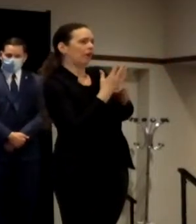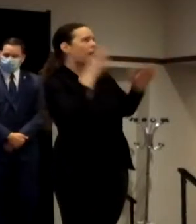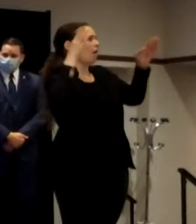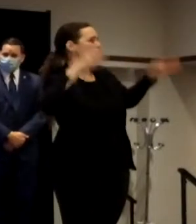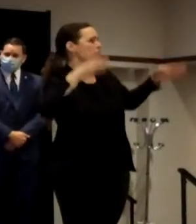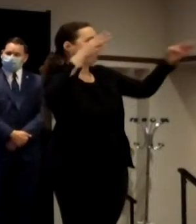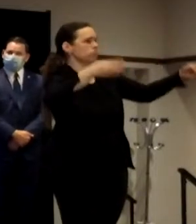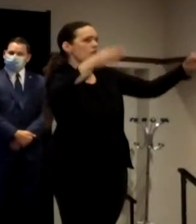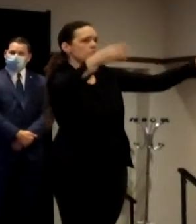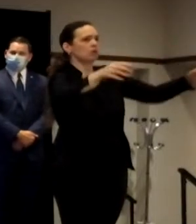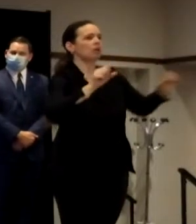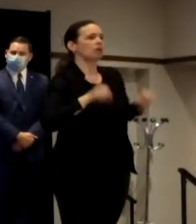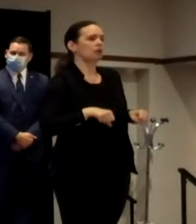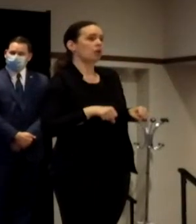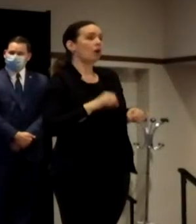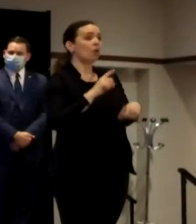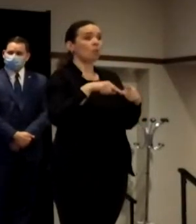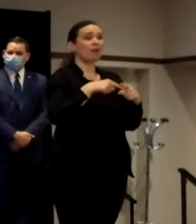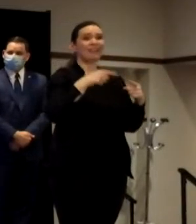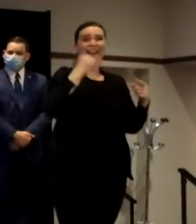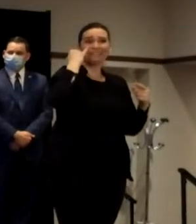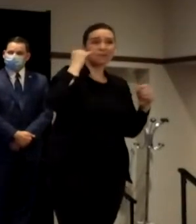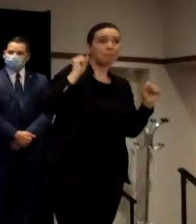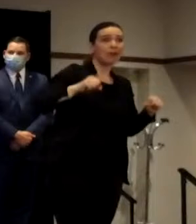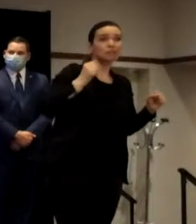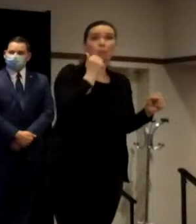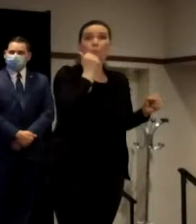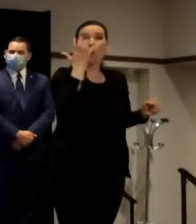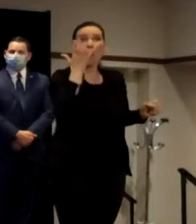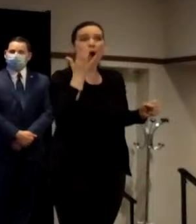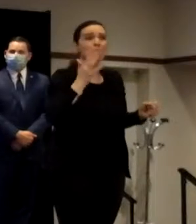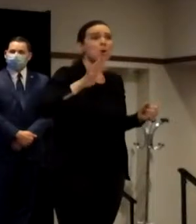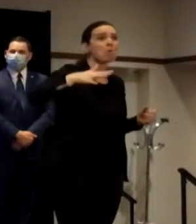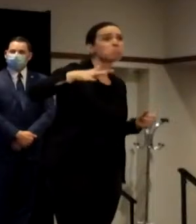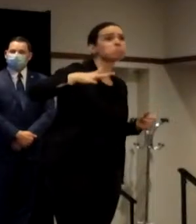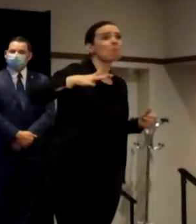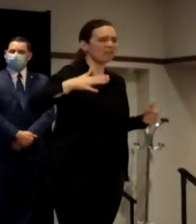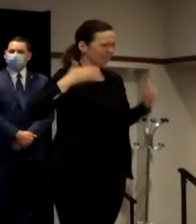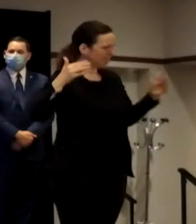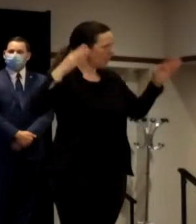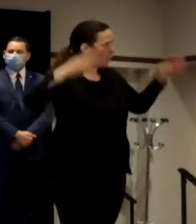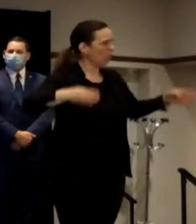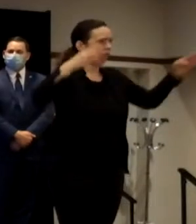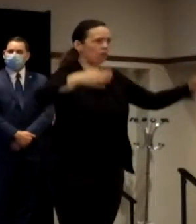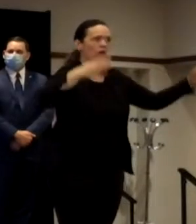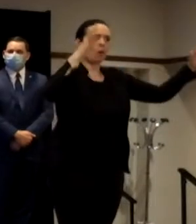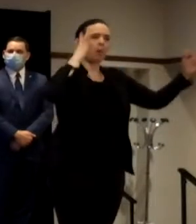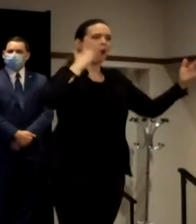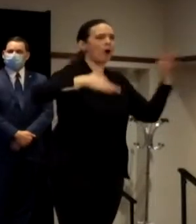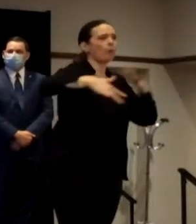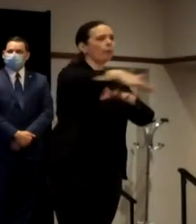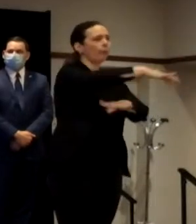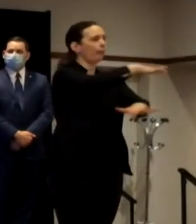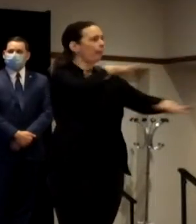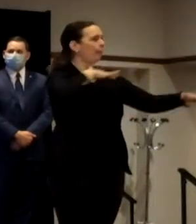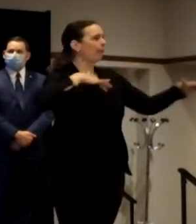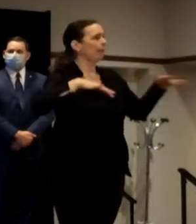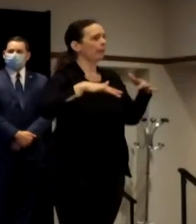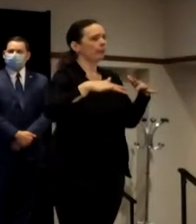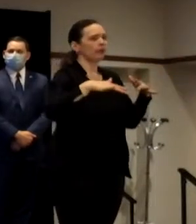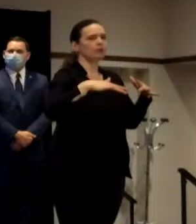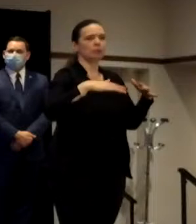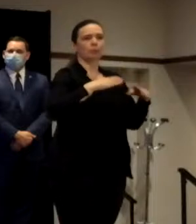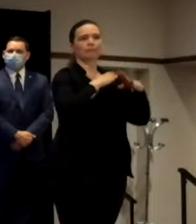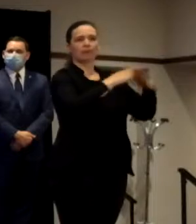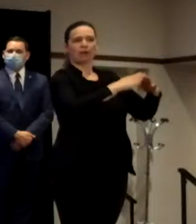you can open the windows throughout the day possible, that will be great. The same thing is applicable for the buses also. So anytime then